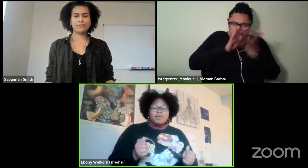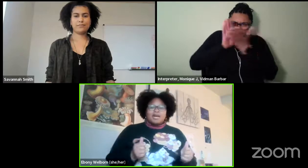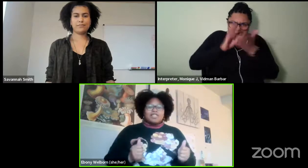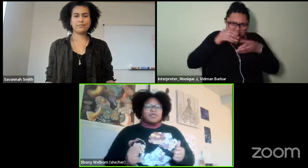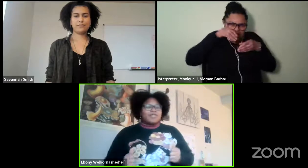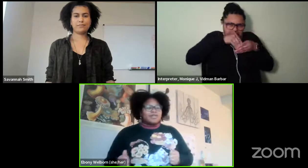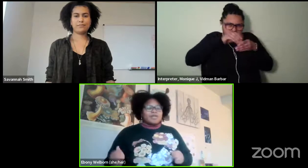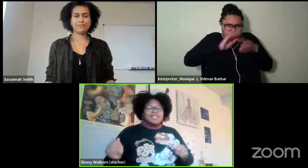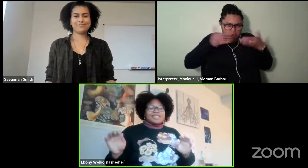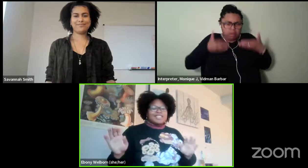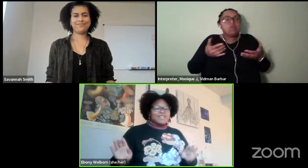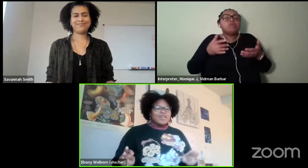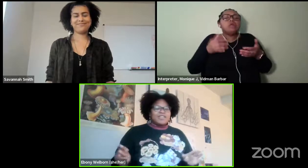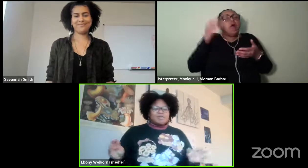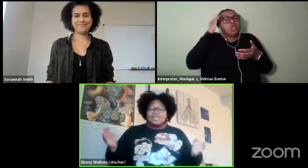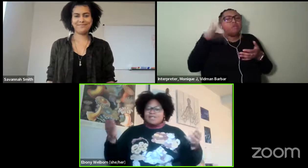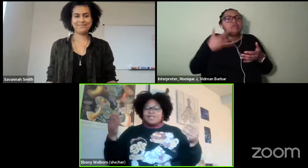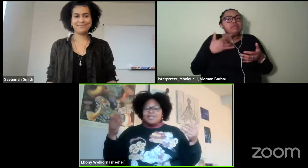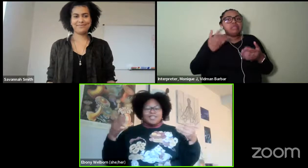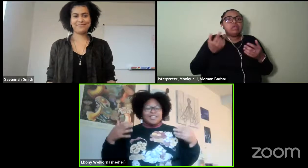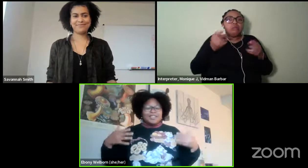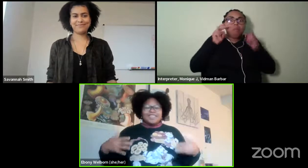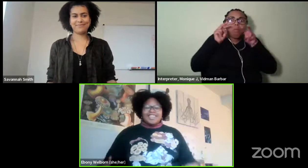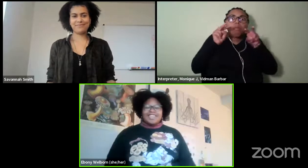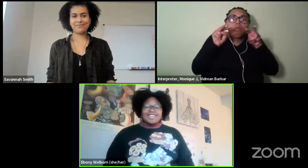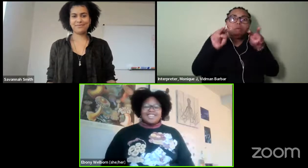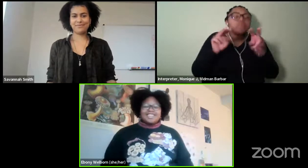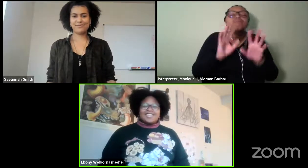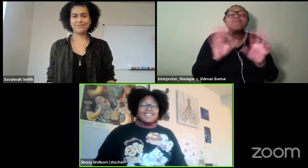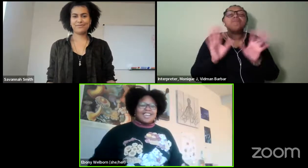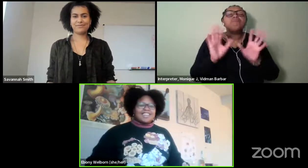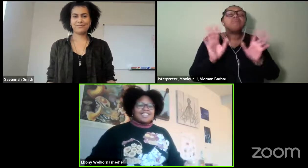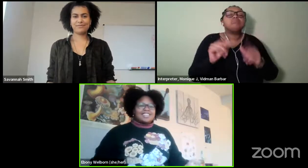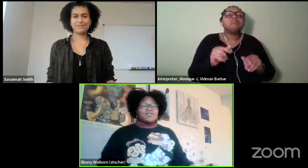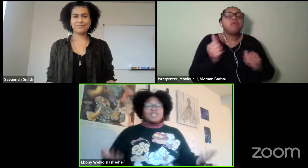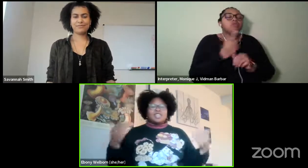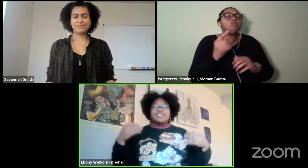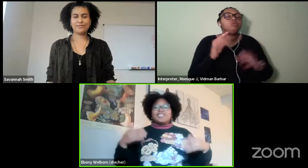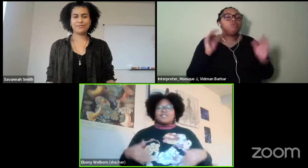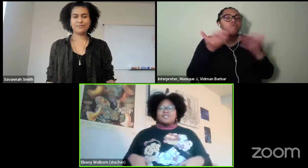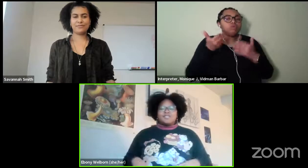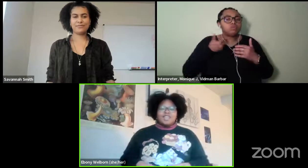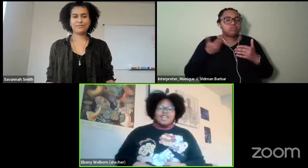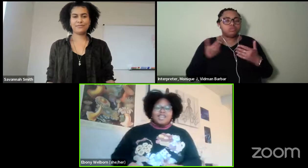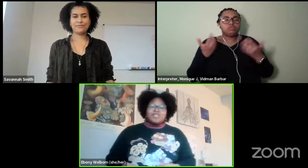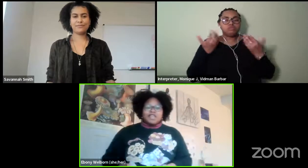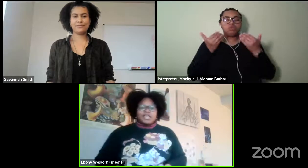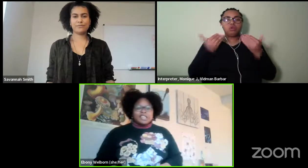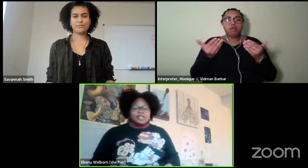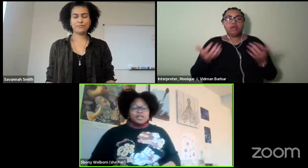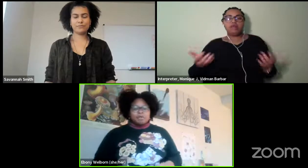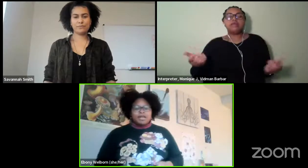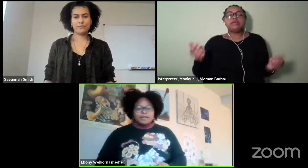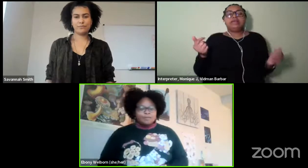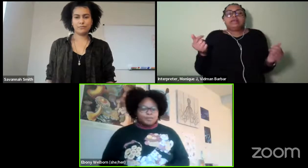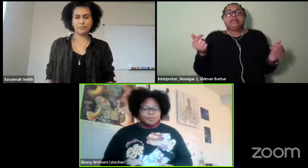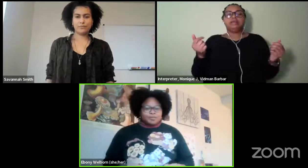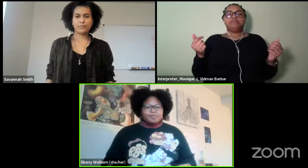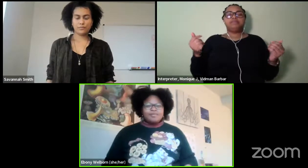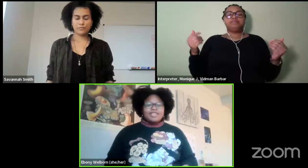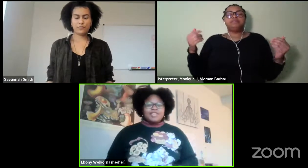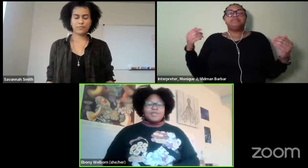feel like you're being watched or whatever, but just know everybody's going to be doing their own thing. So go ahead and settle within yourself and try to listen to your